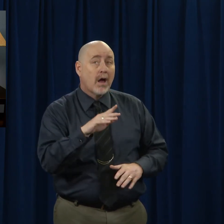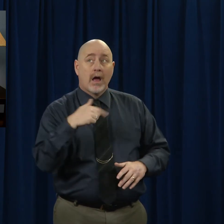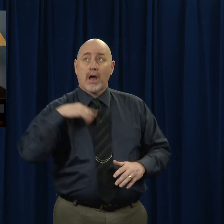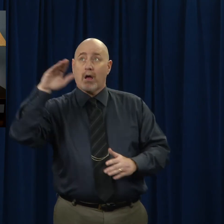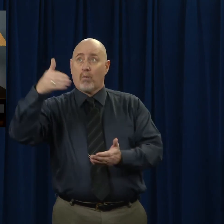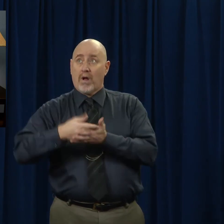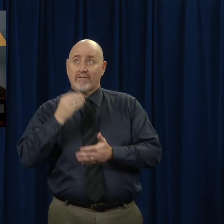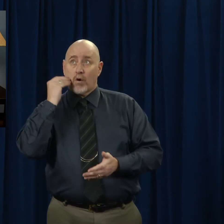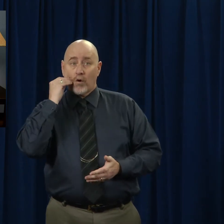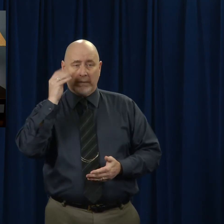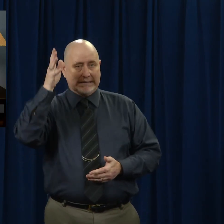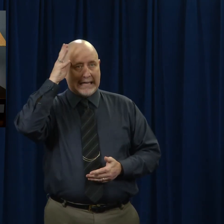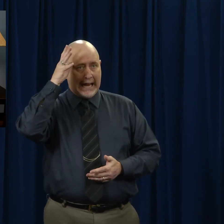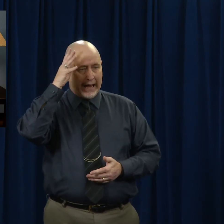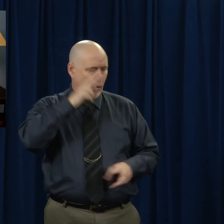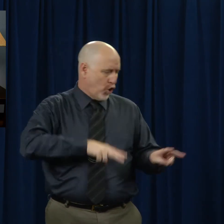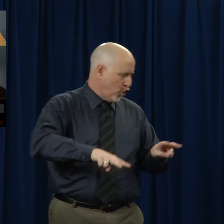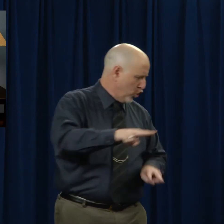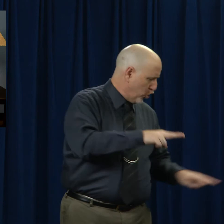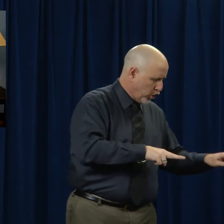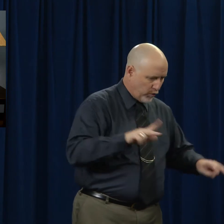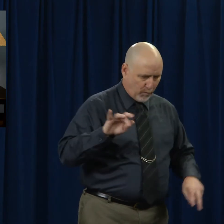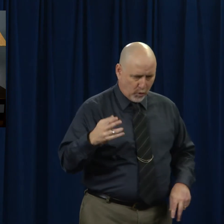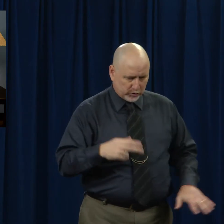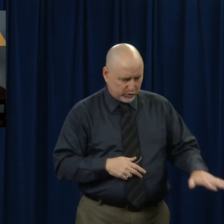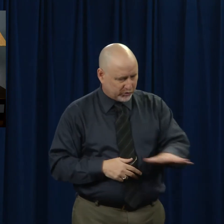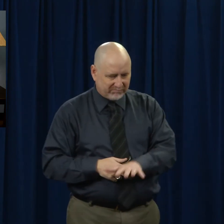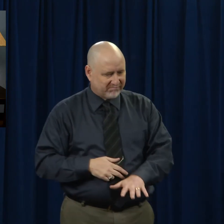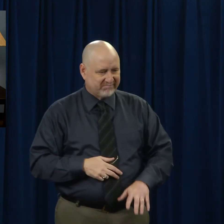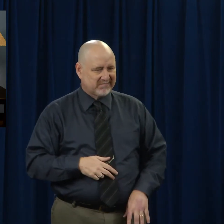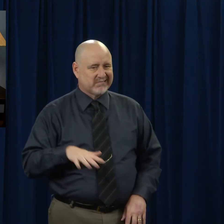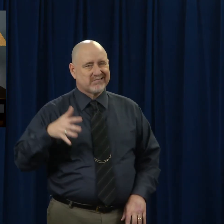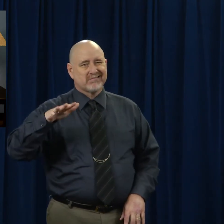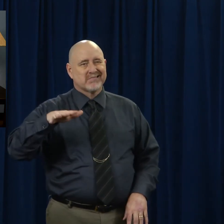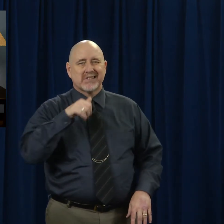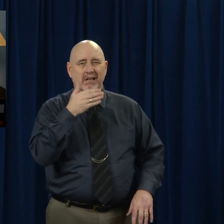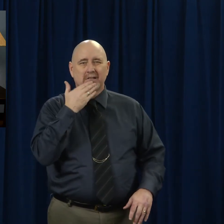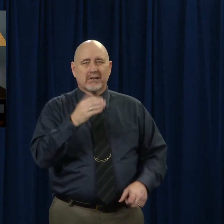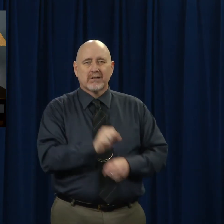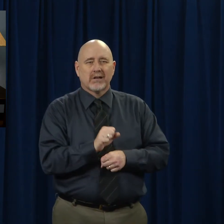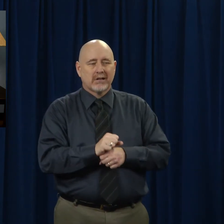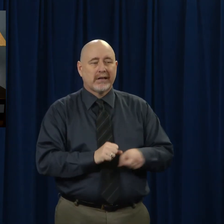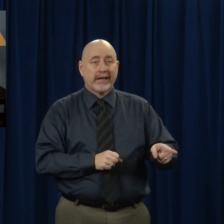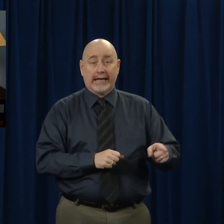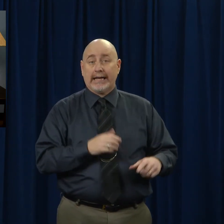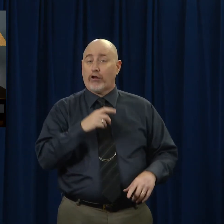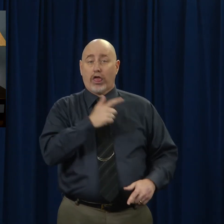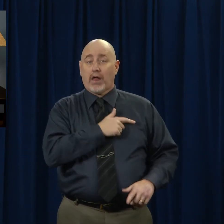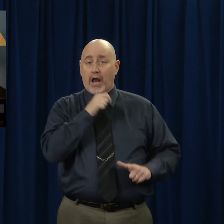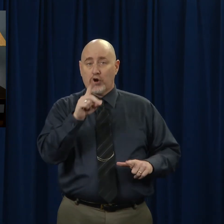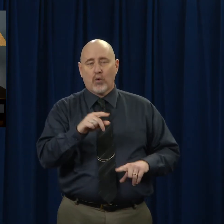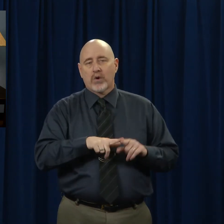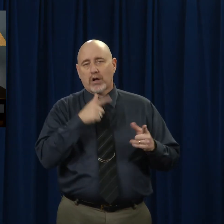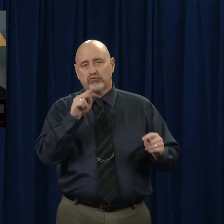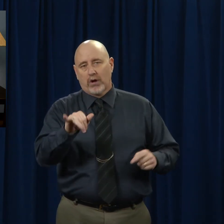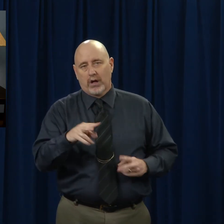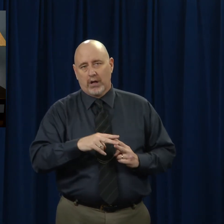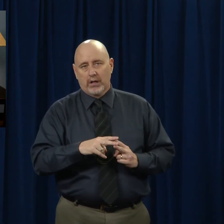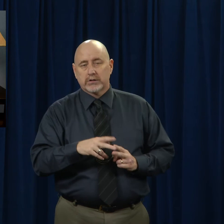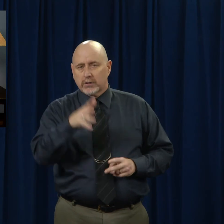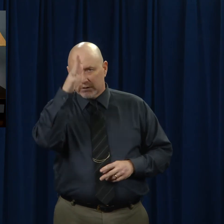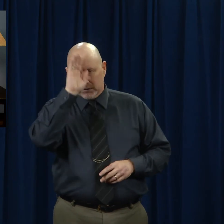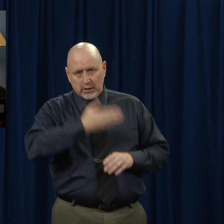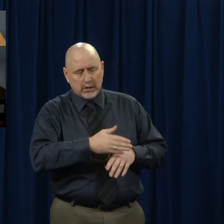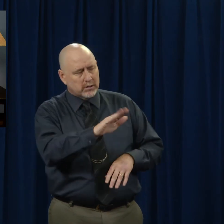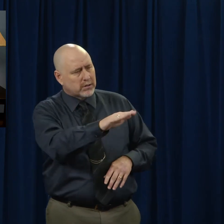you get home, you look at the porch and it's not halfway done. You can tell that either he didn't do it or he didn't try. And so you